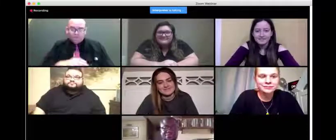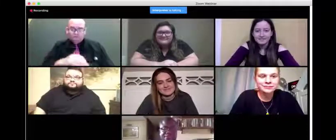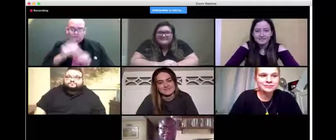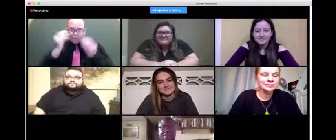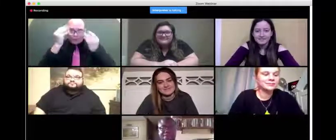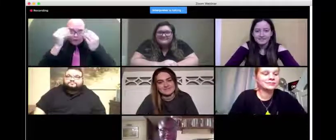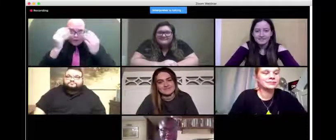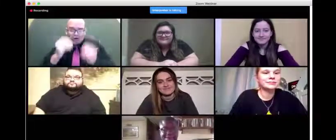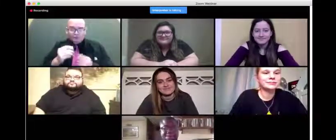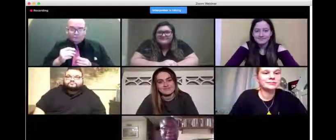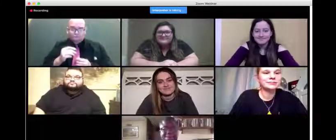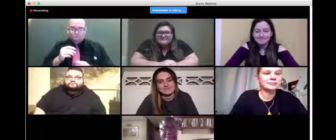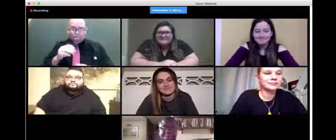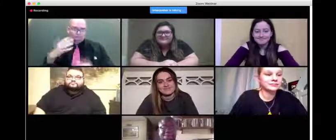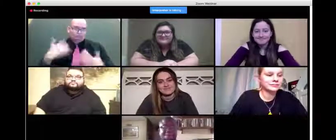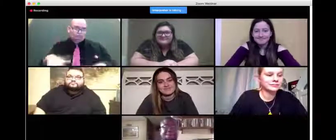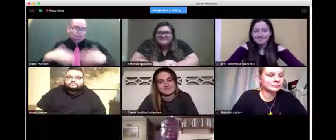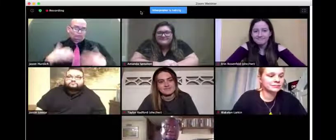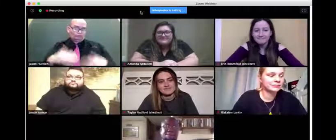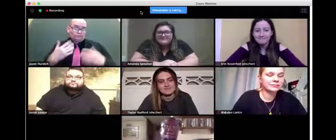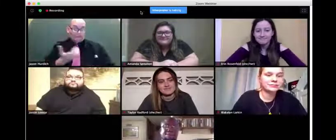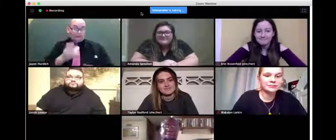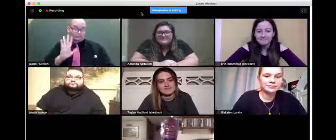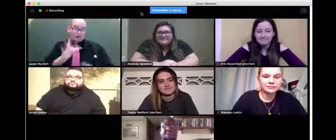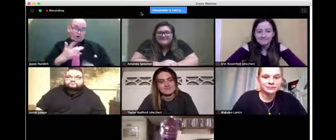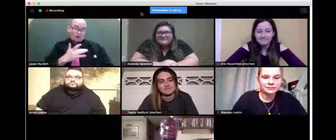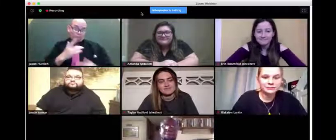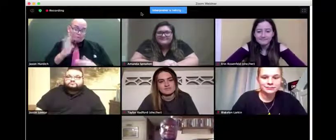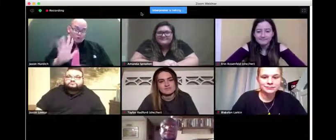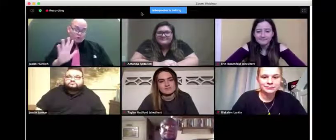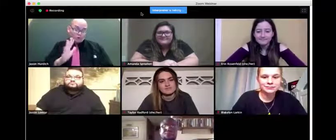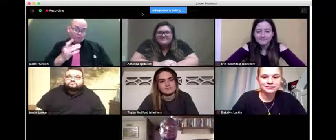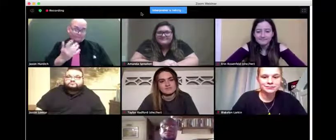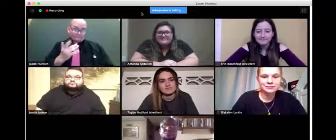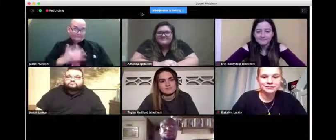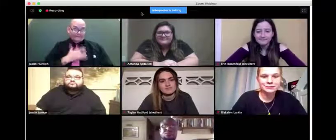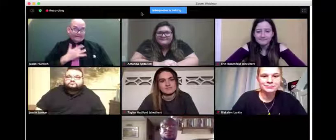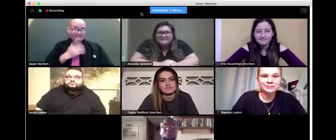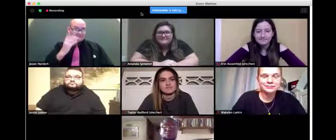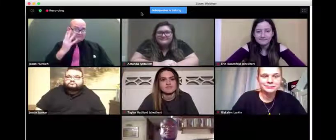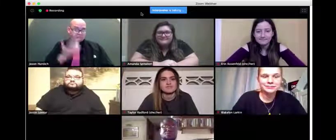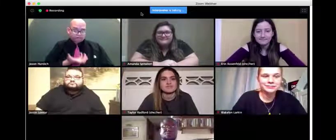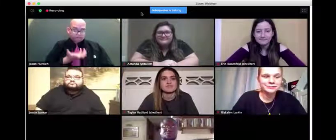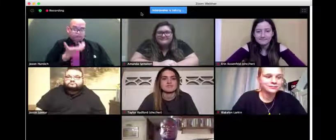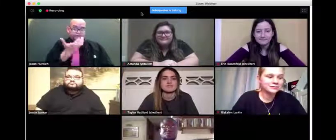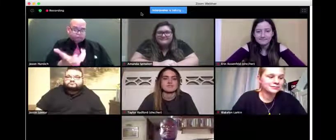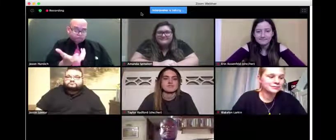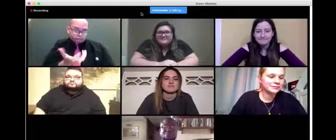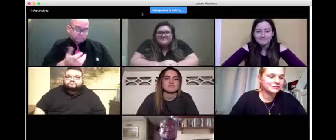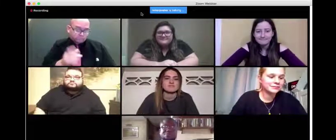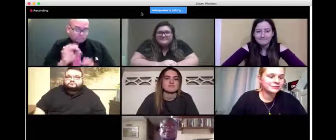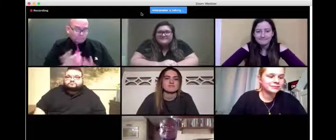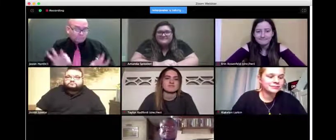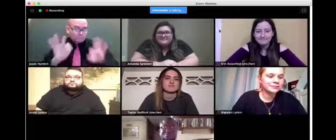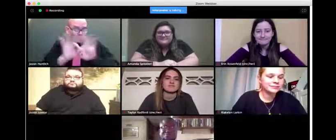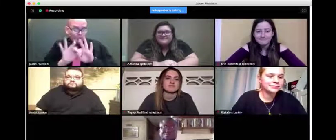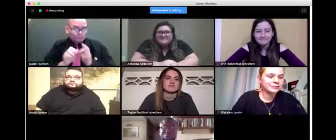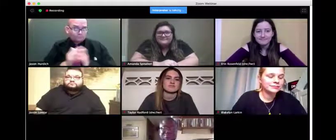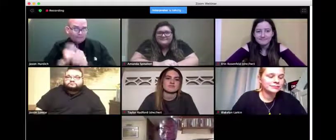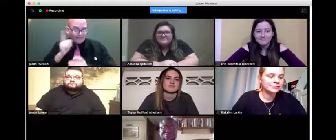your heartful feelings where you've really shared yourself. It's been important for people. If they want to be able